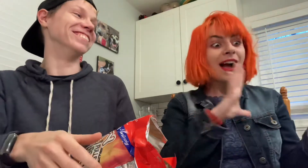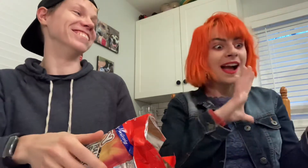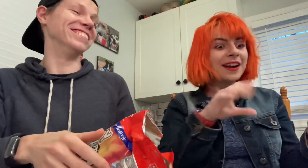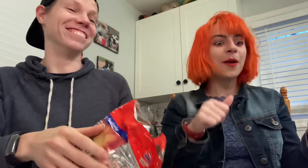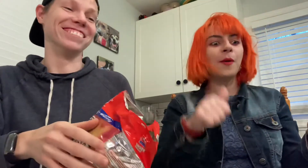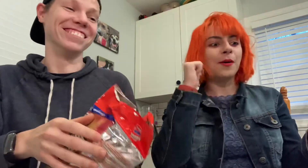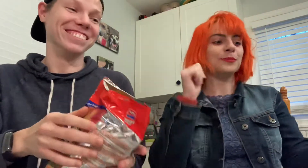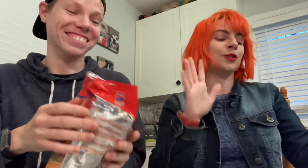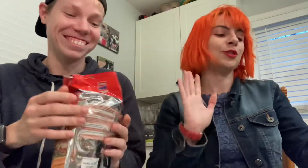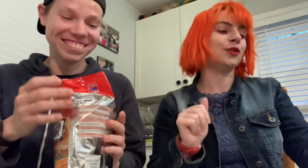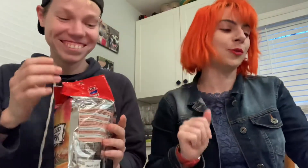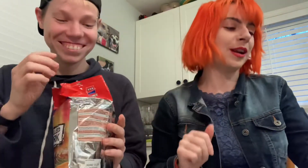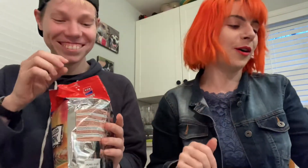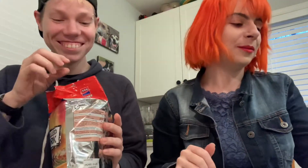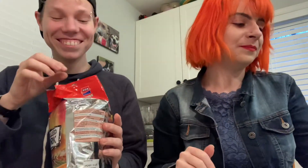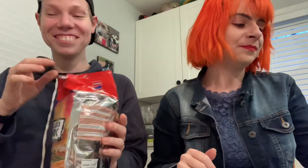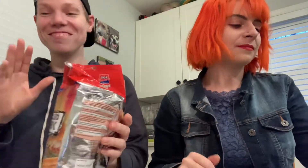Fine, I won't. She says don't eat it all.